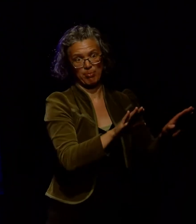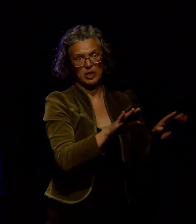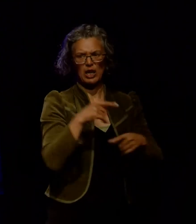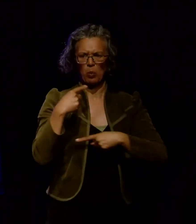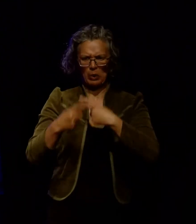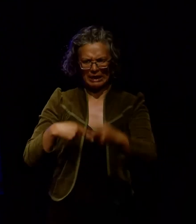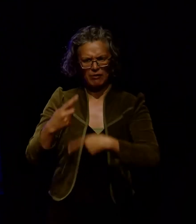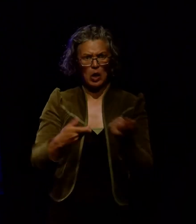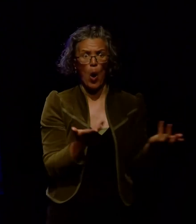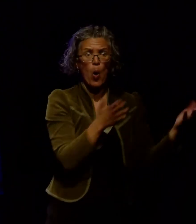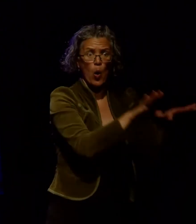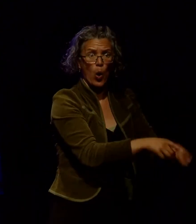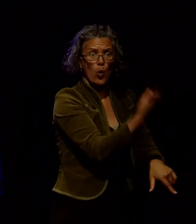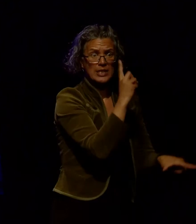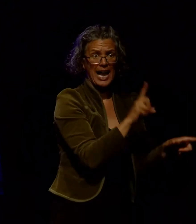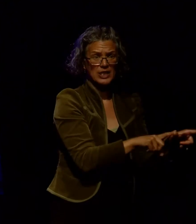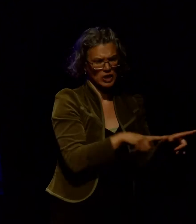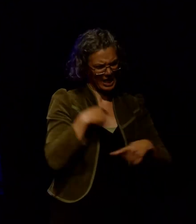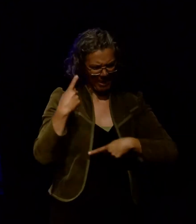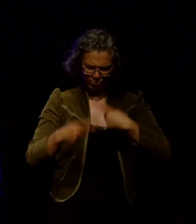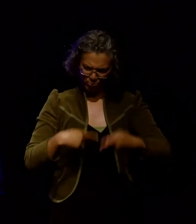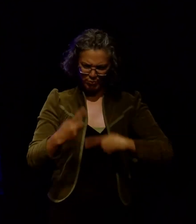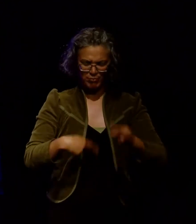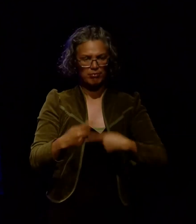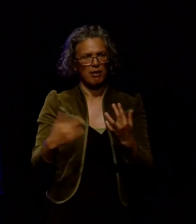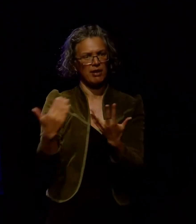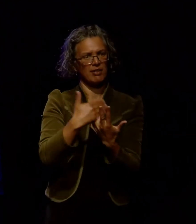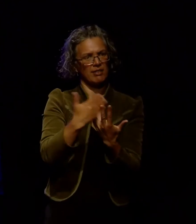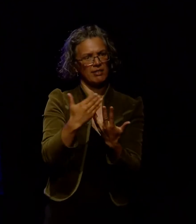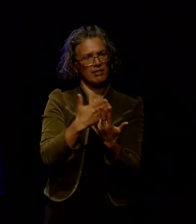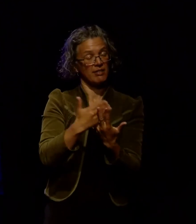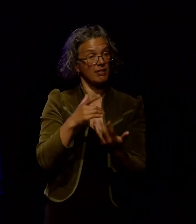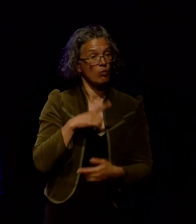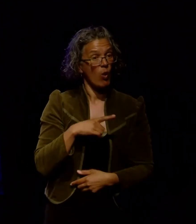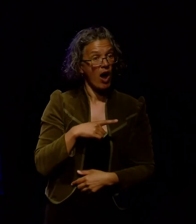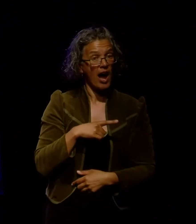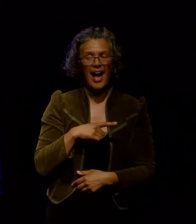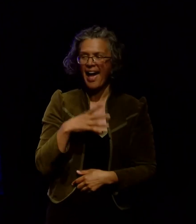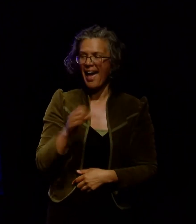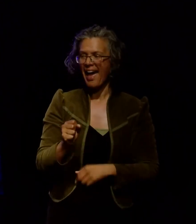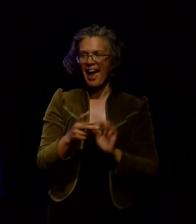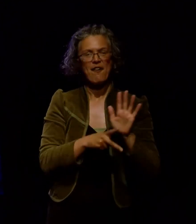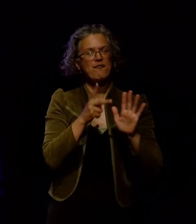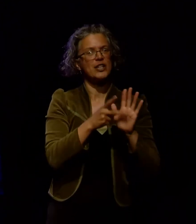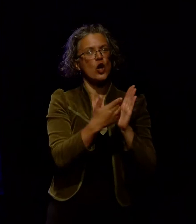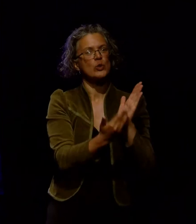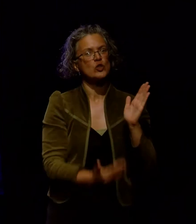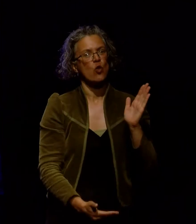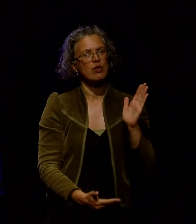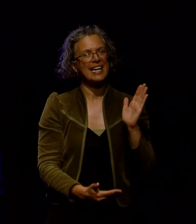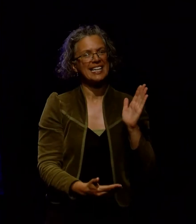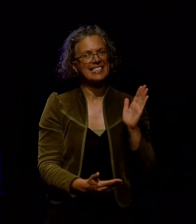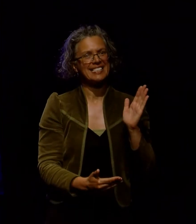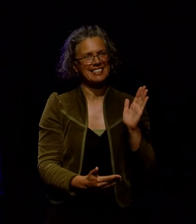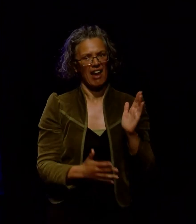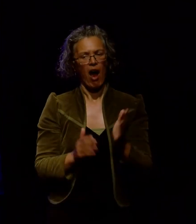its close last year. And that's thanks to the screening of its upbeat video stories I made about contemporary